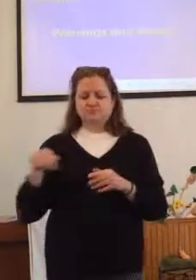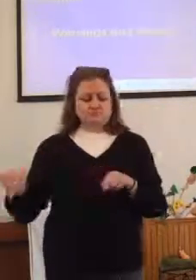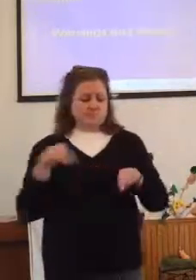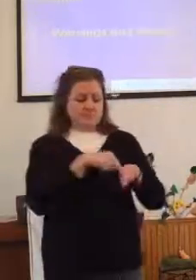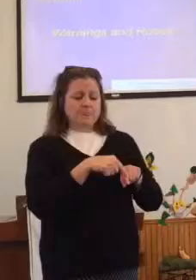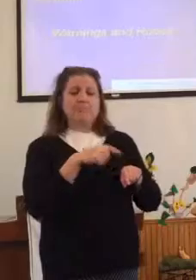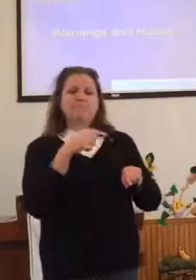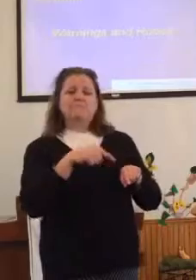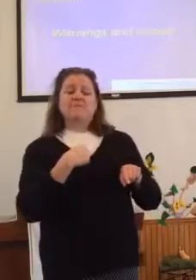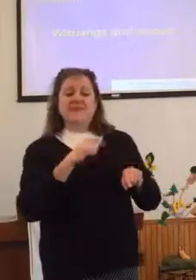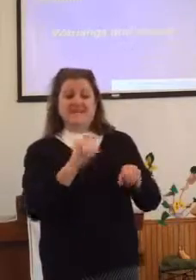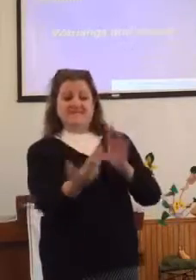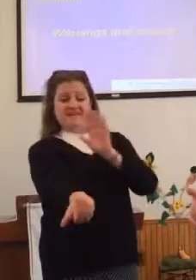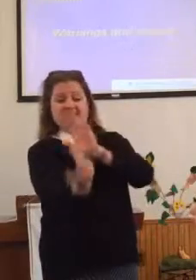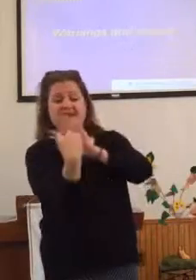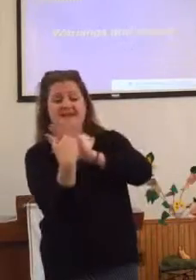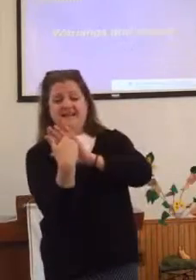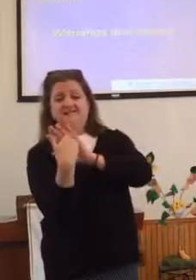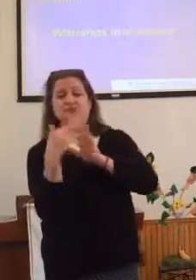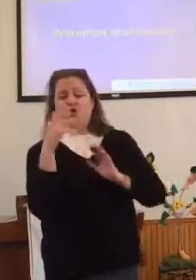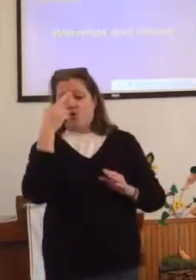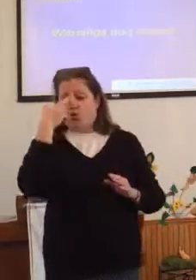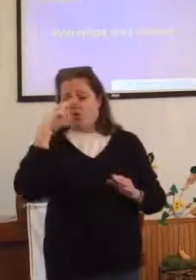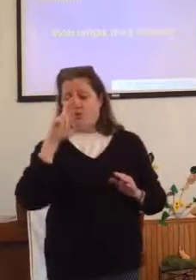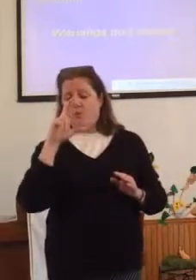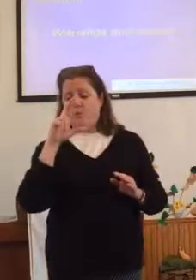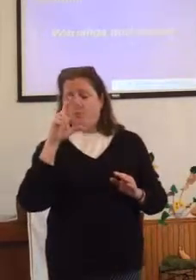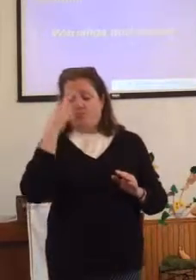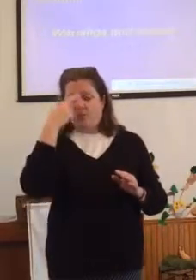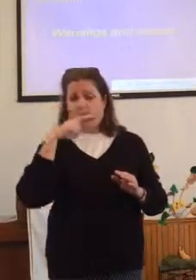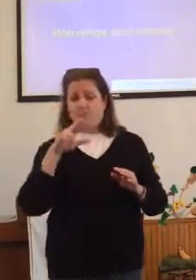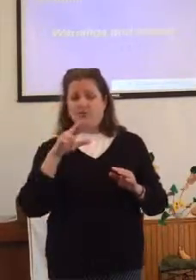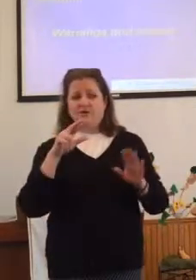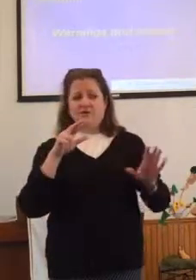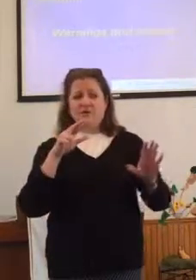those who would stand against Roman